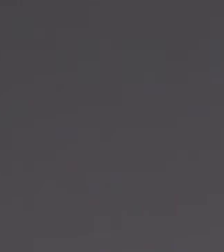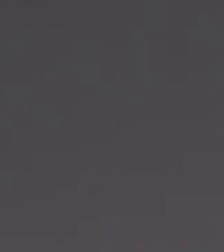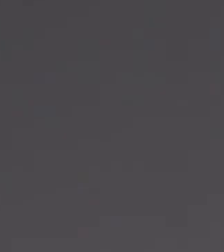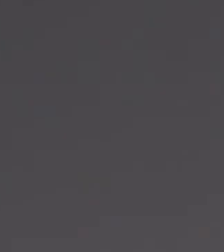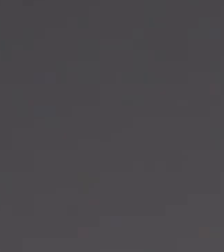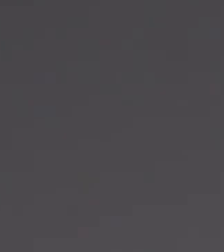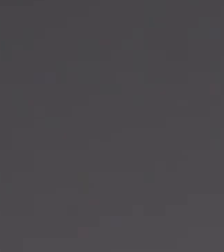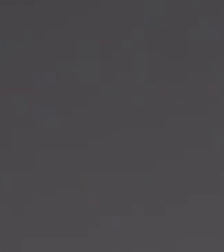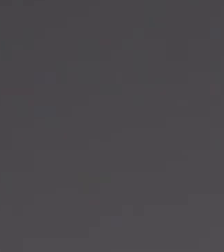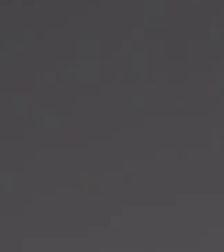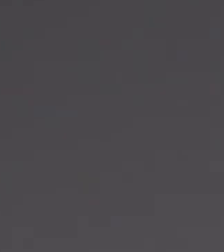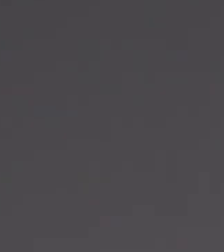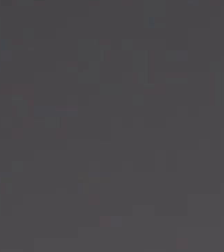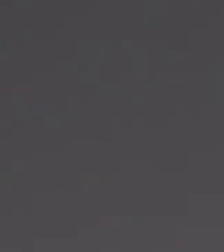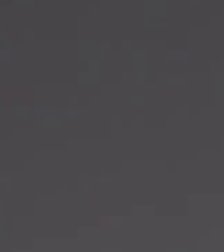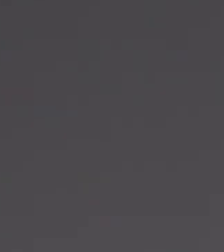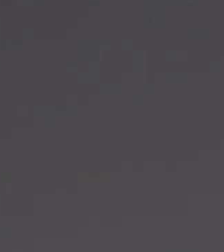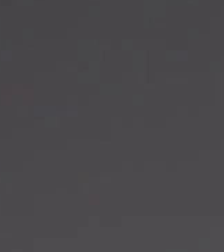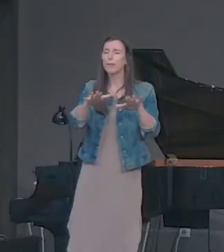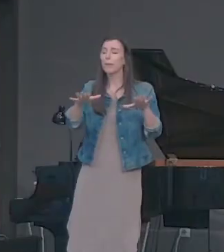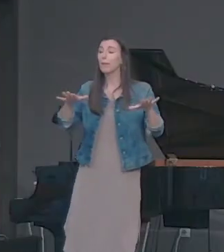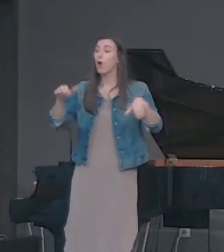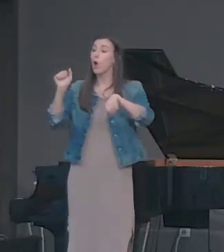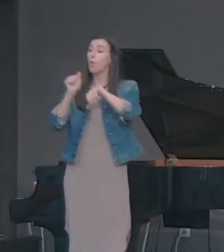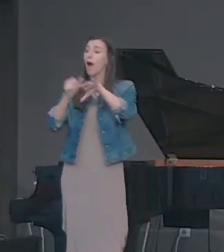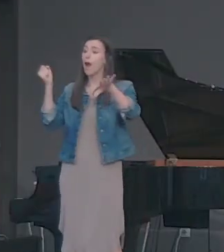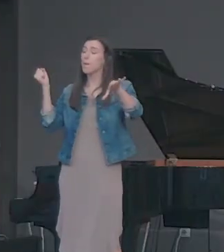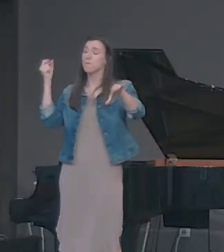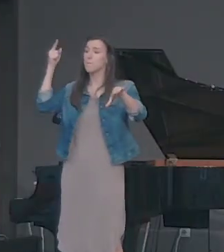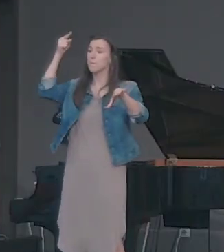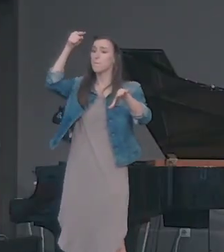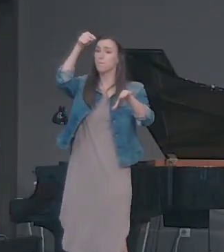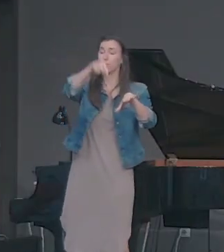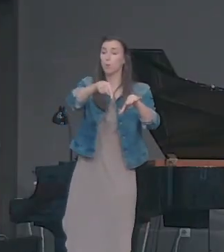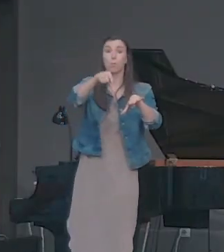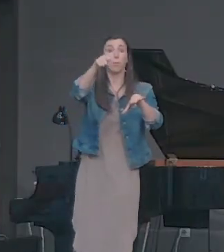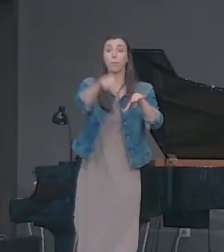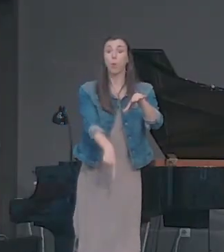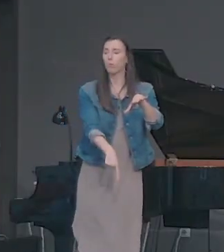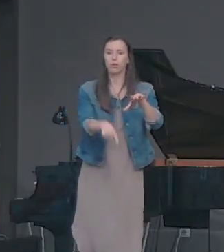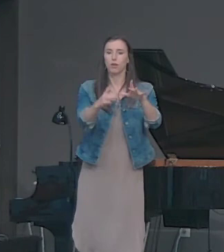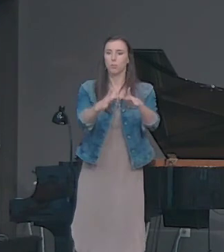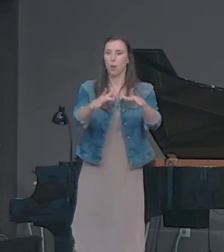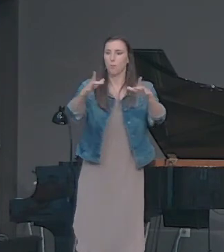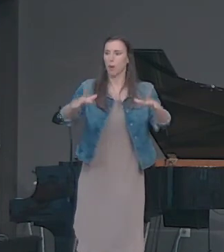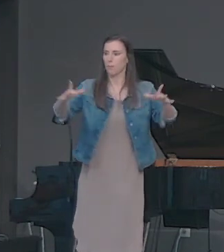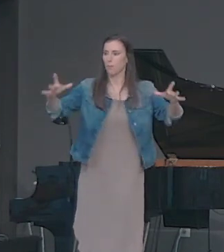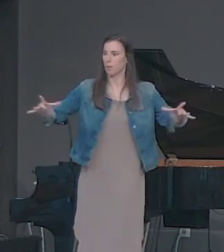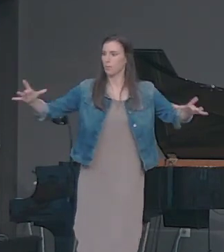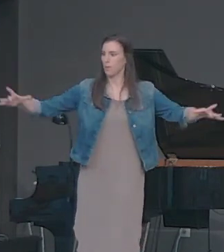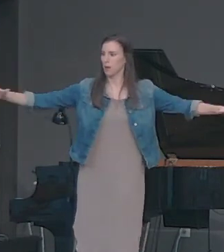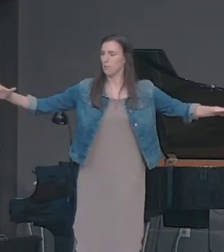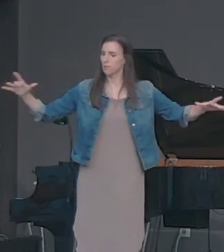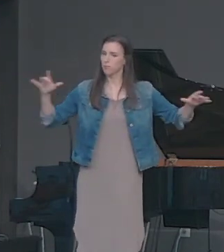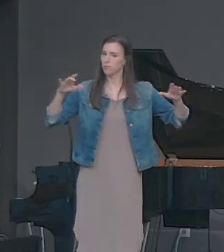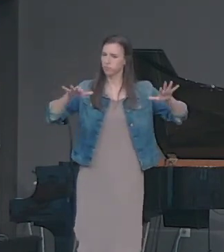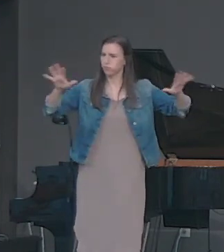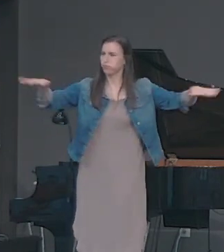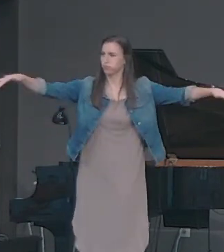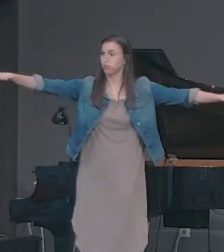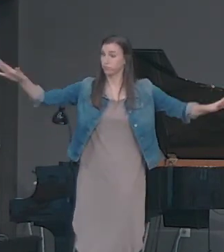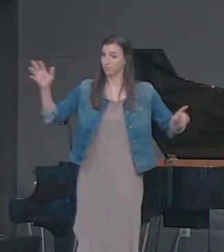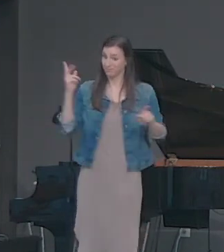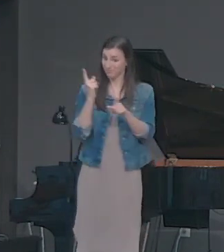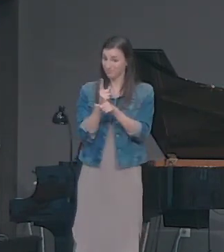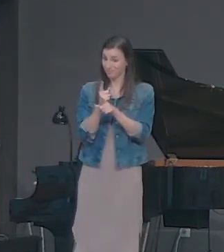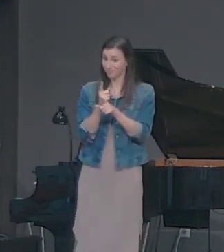It's like the ripple effect of water when you throw a rock into it. It ripples out from the point of